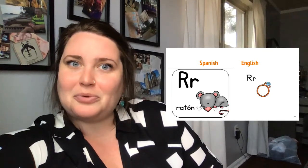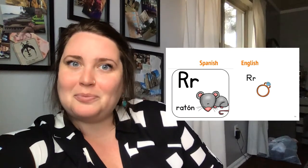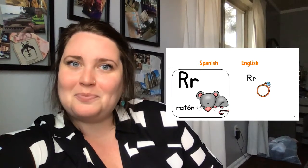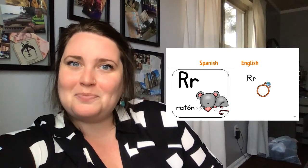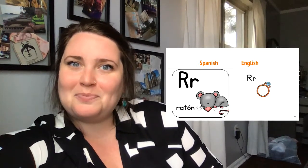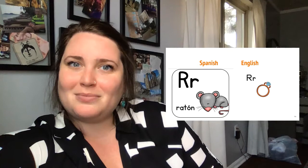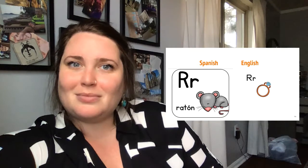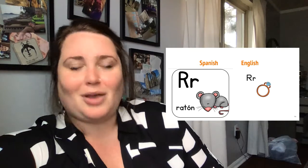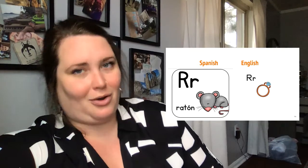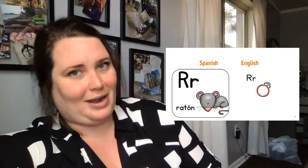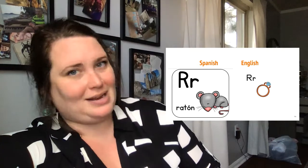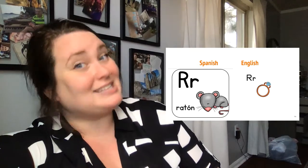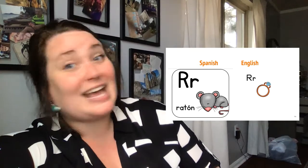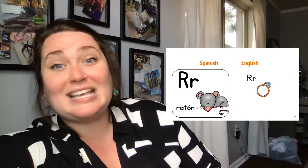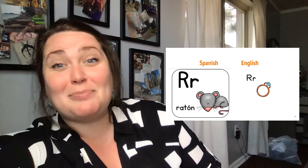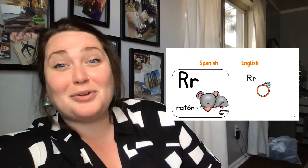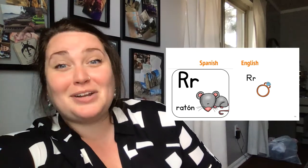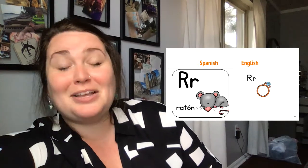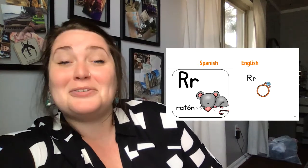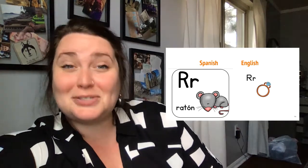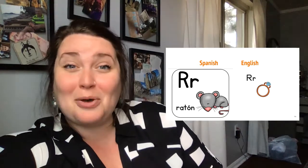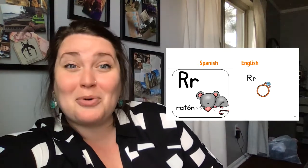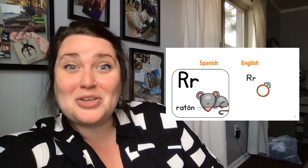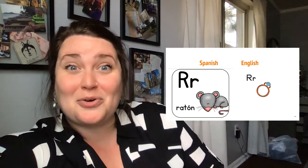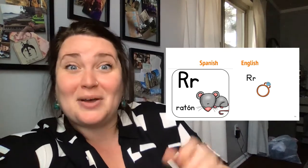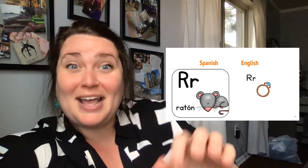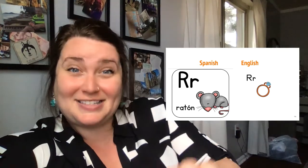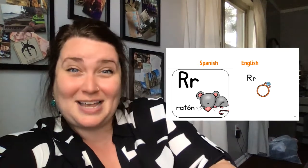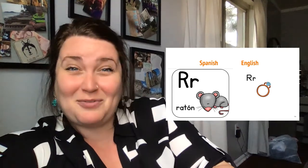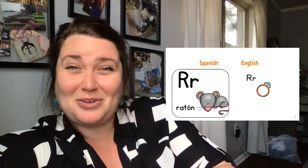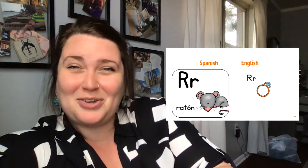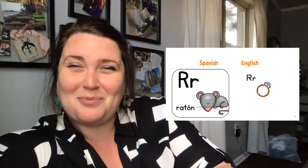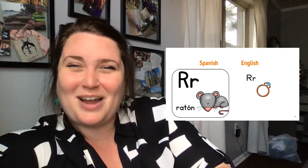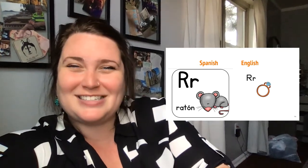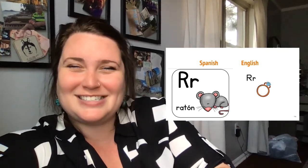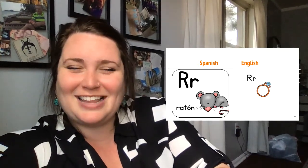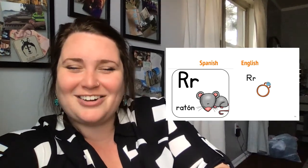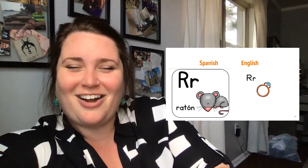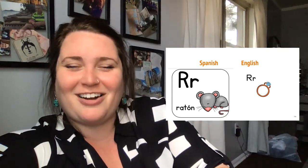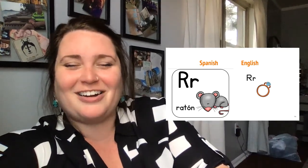All right, as I keep learning, so will you. It's time for you to go practice the letter R.